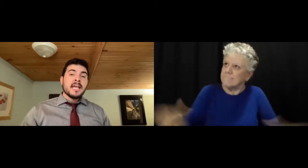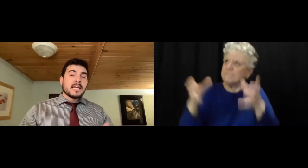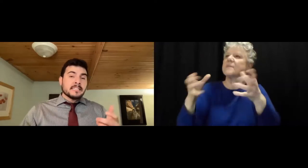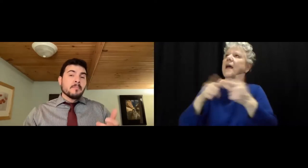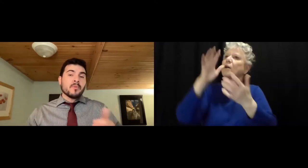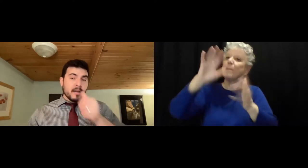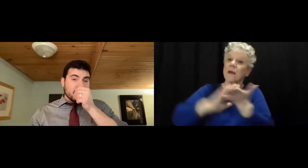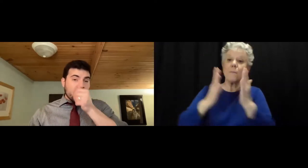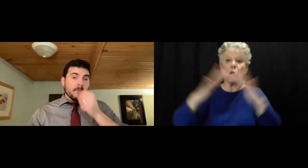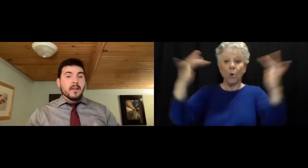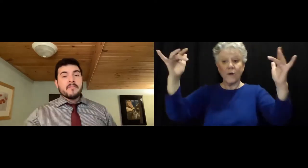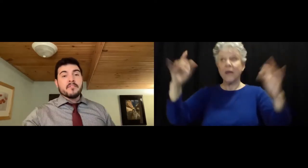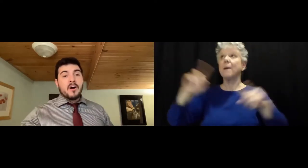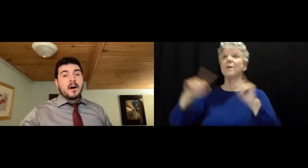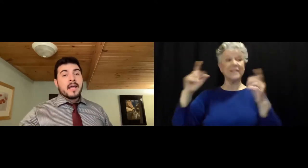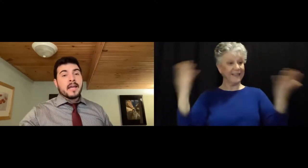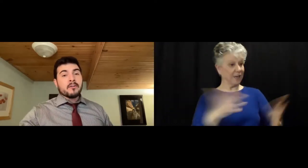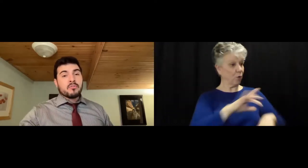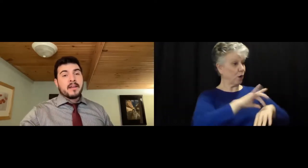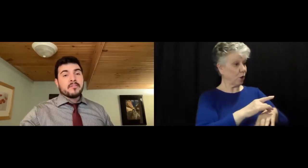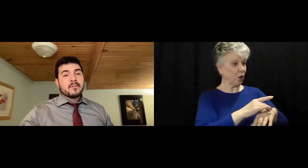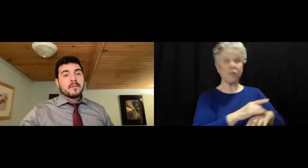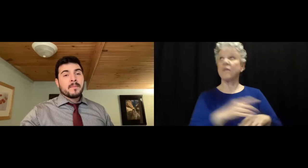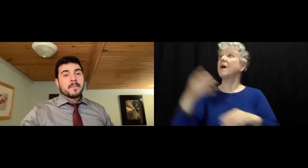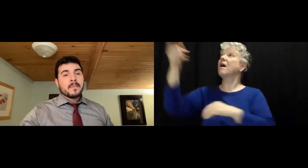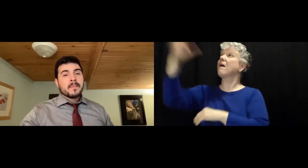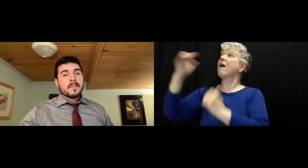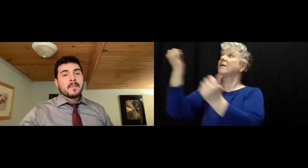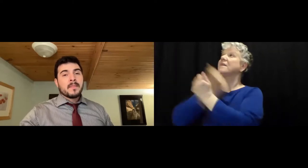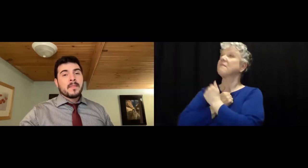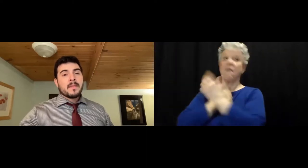creation can separate us from the love of God in Christ.